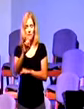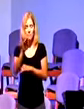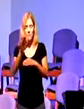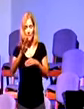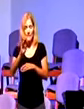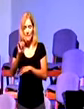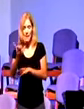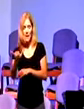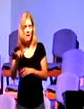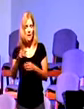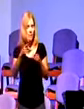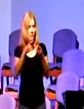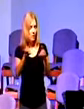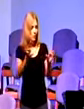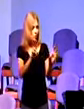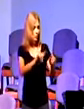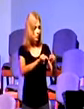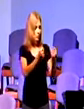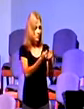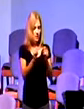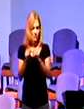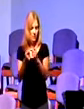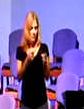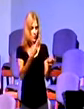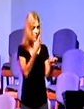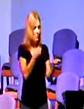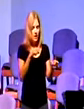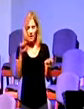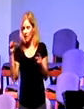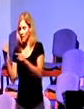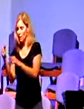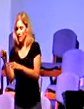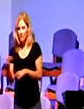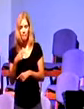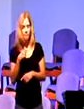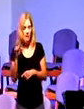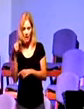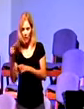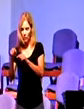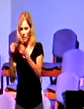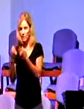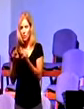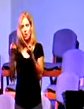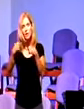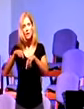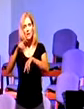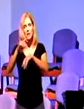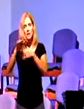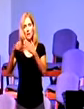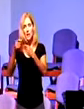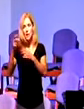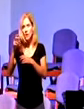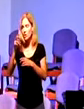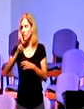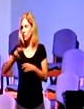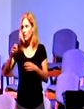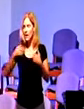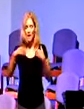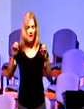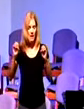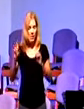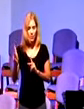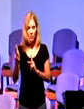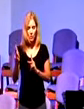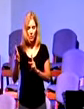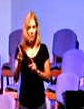we were divided into two different teams, red and green, and I was on the green team. During the entire trip, each team had the opportunity to